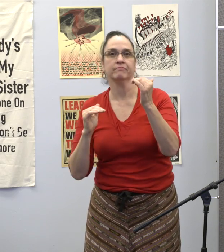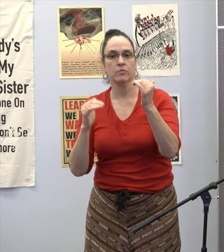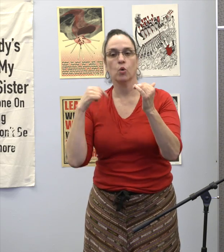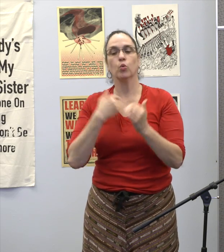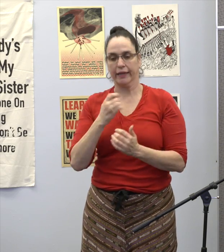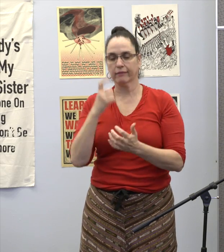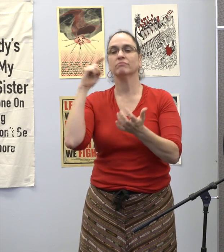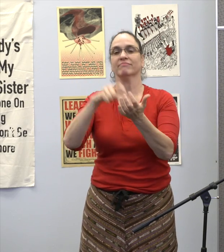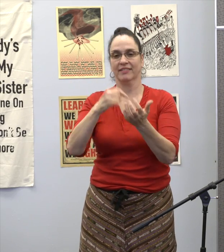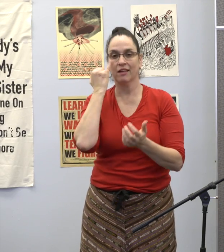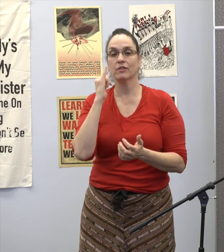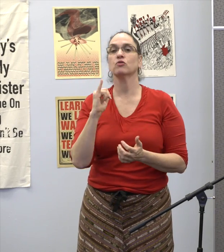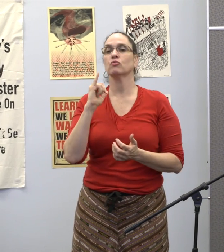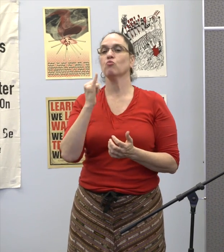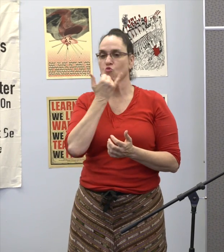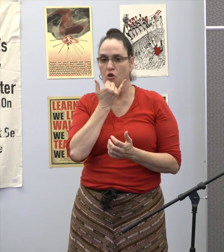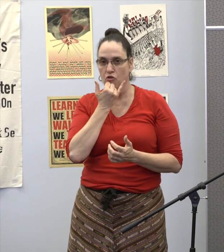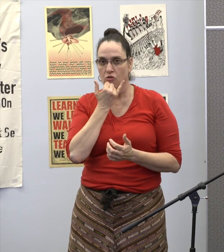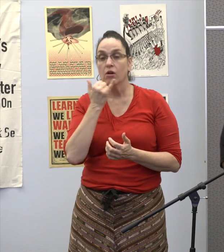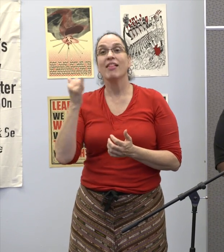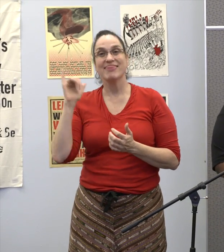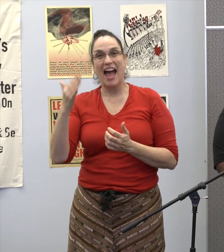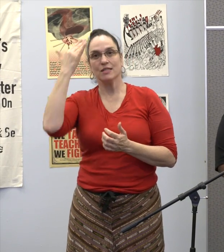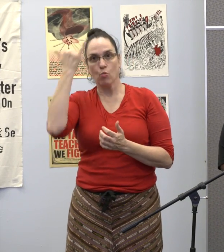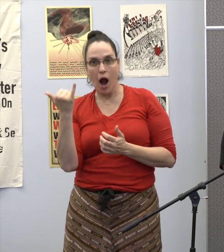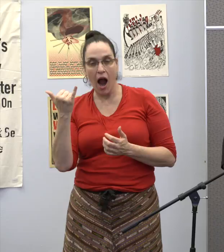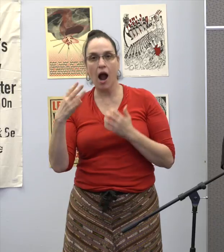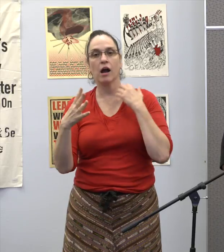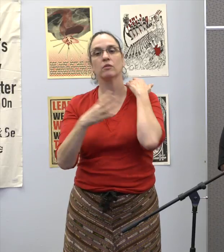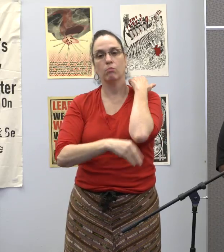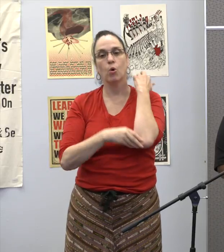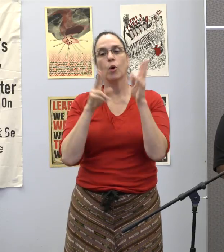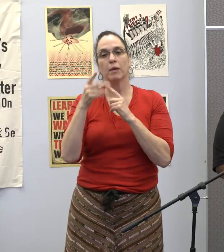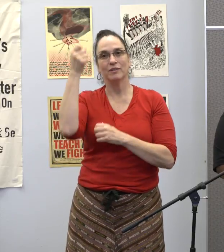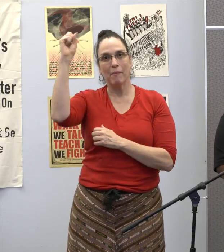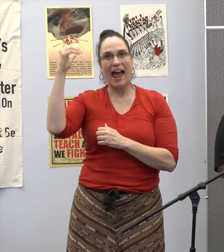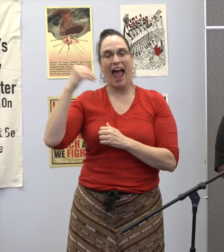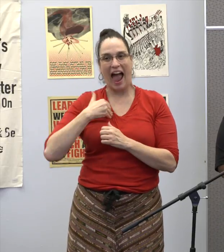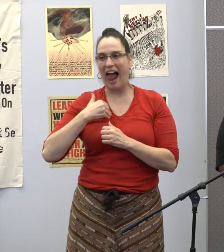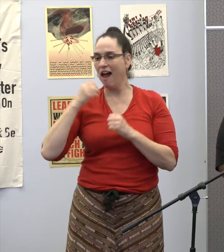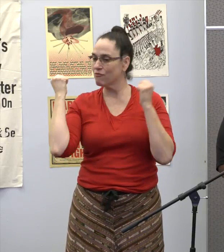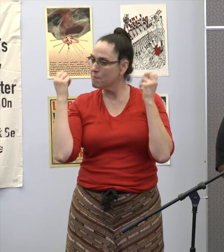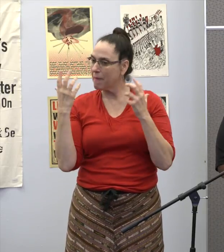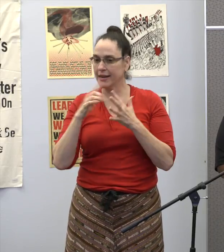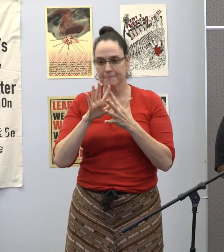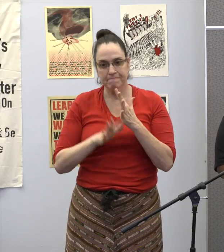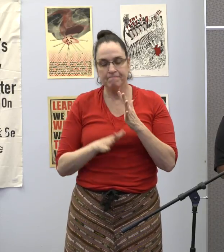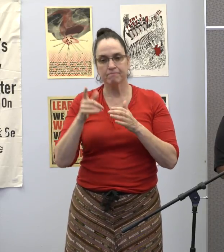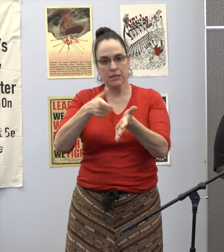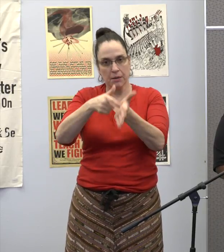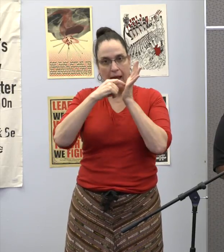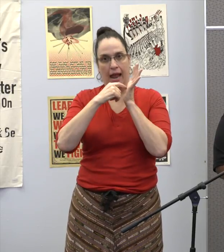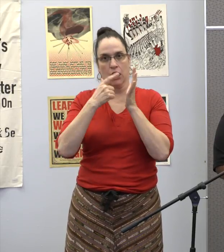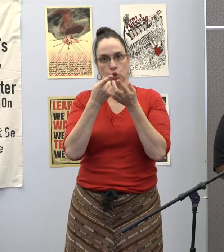And that's why the Poor People's Campaign has a set of did you knows that you'll hear later on tonight, and also a set of demands